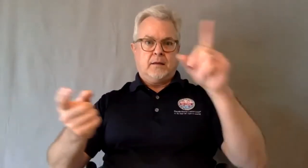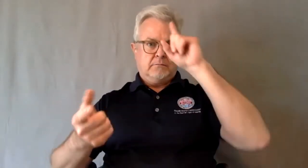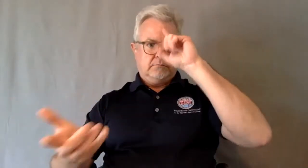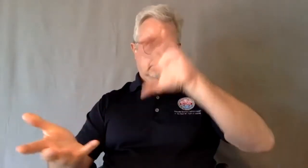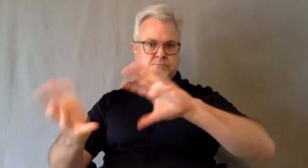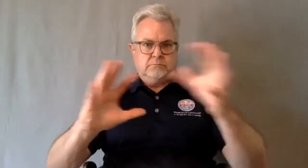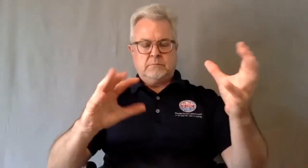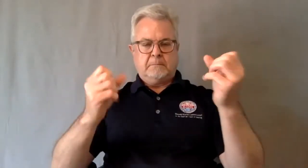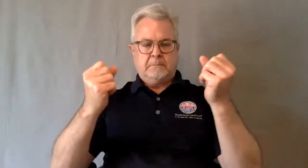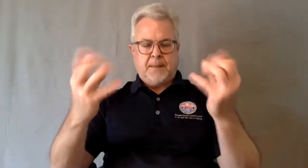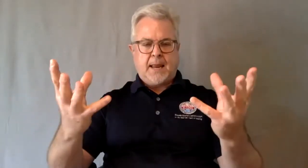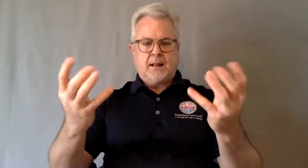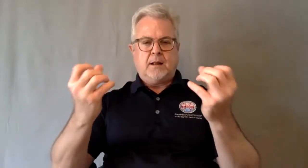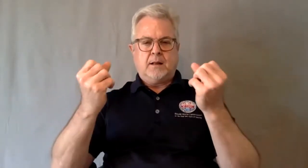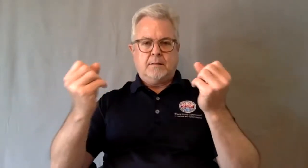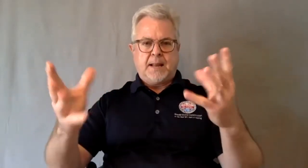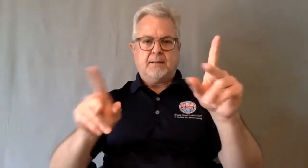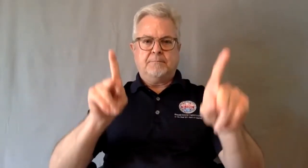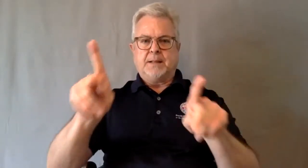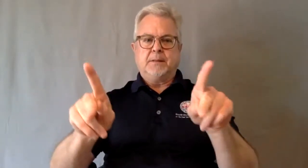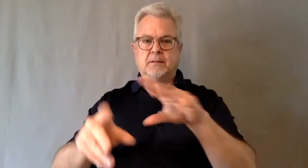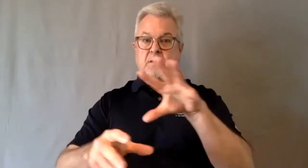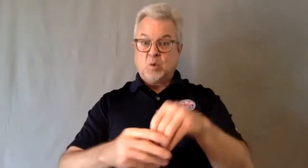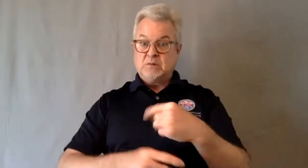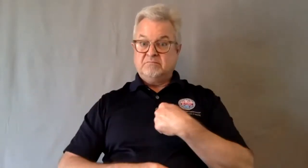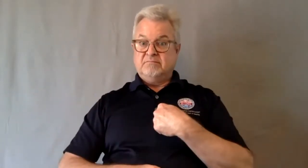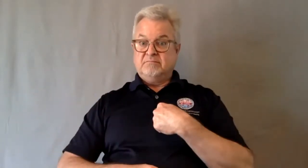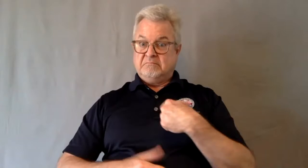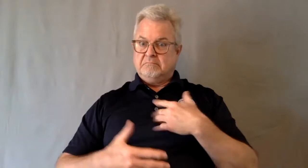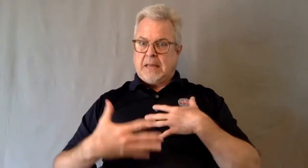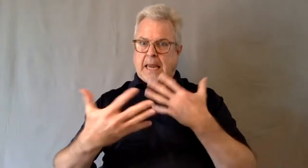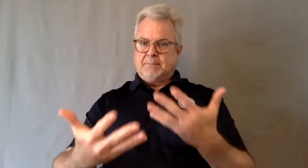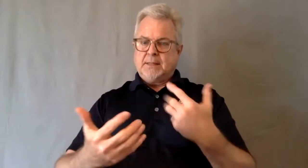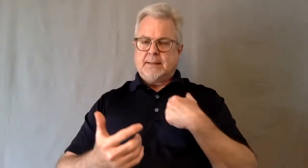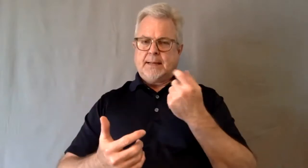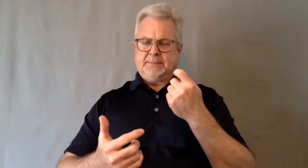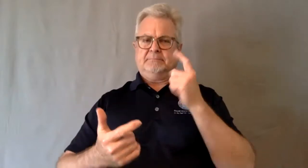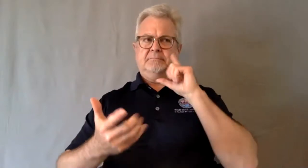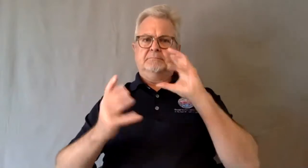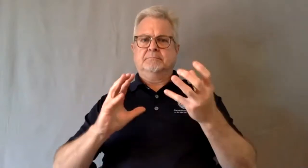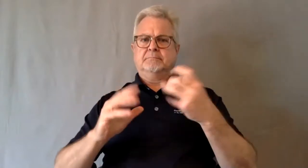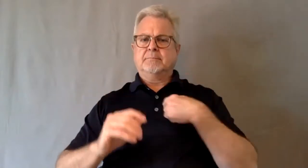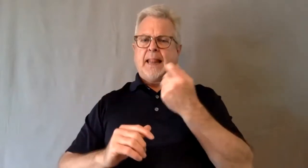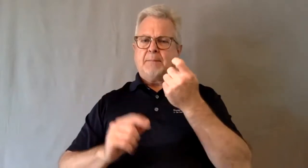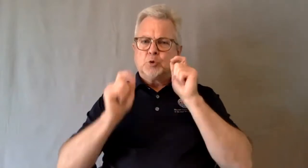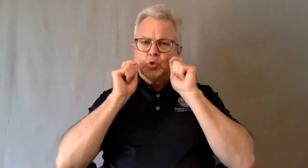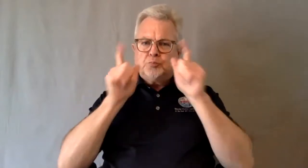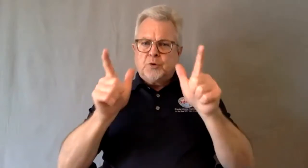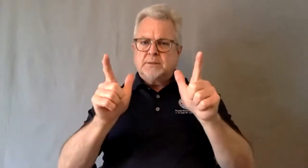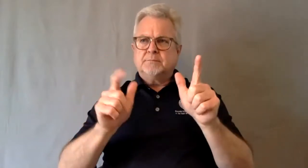That announcement, there was many people who had some confusion, including myself, I admit.